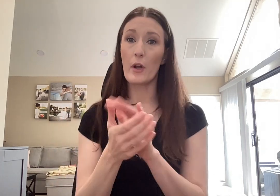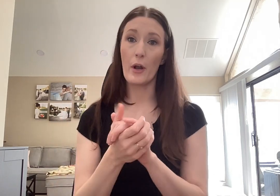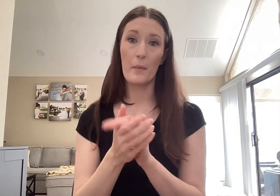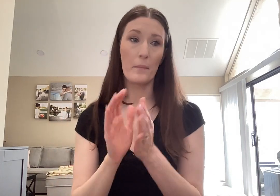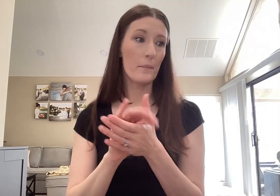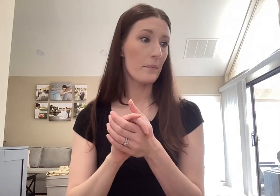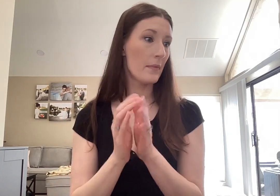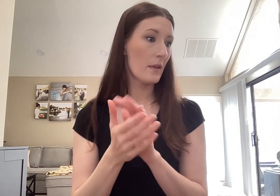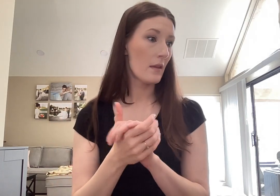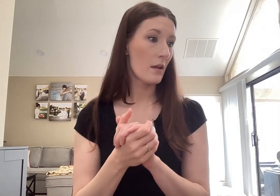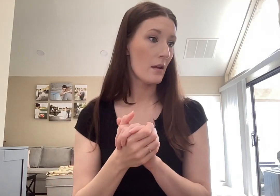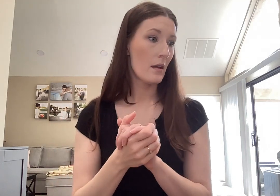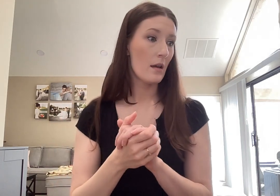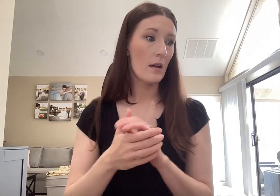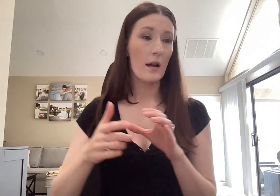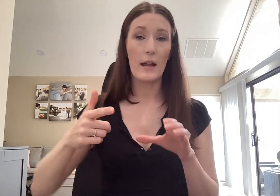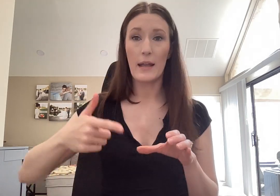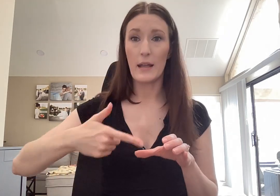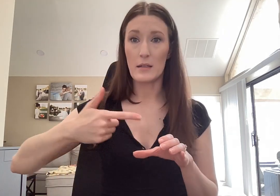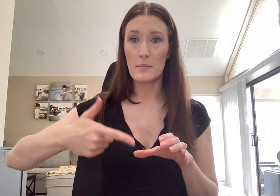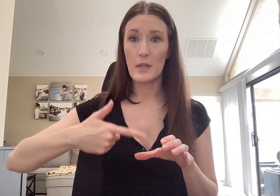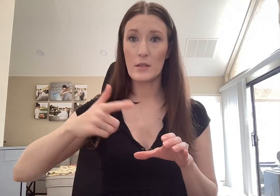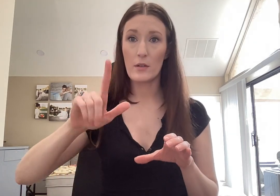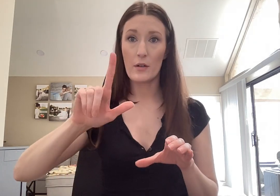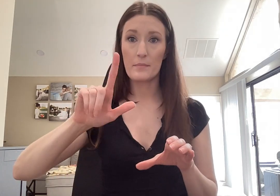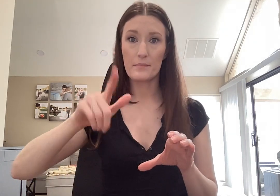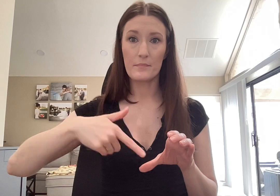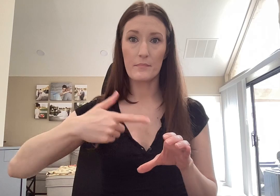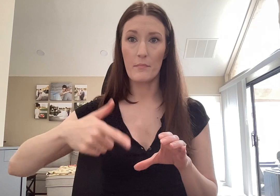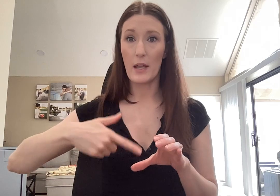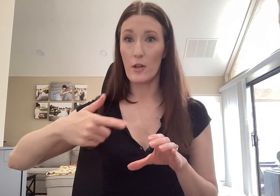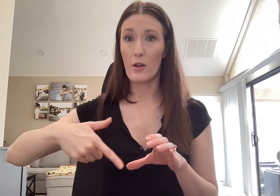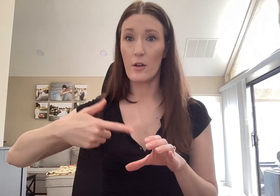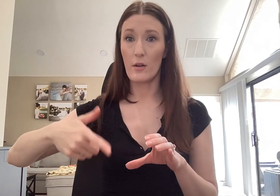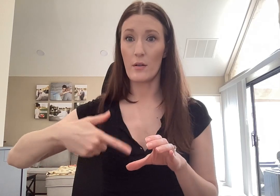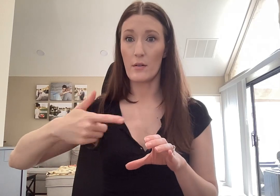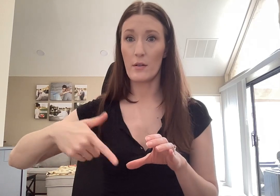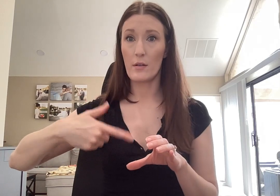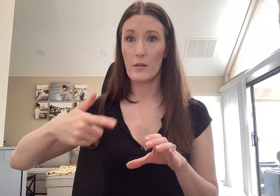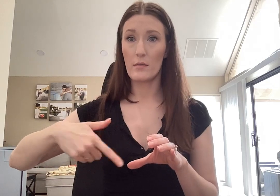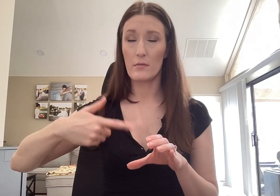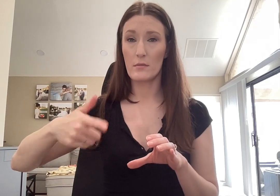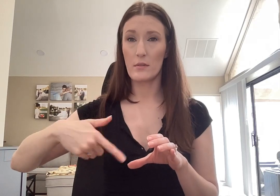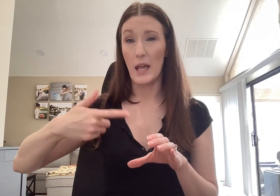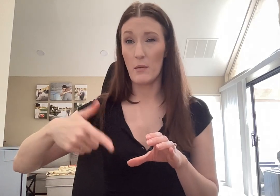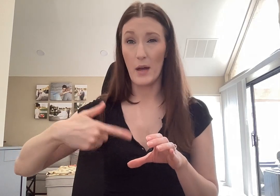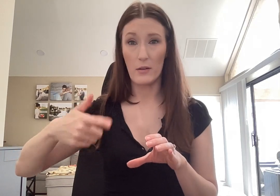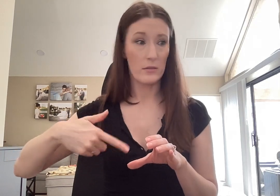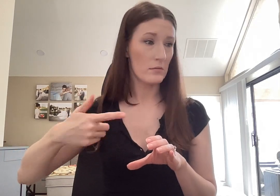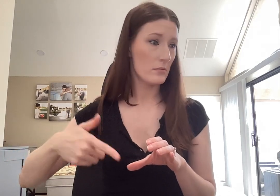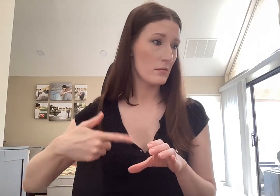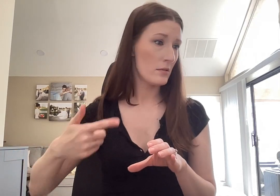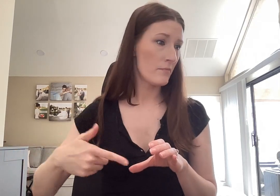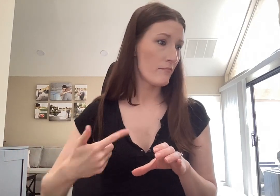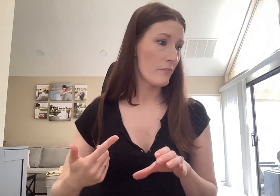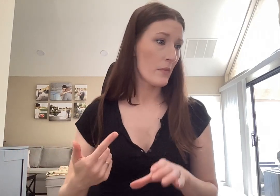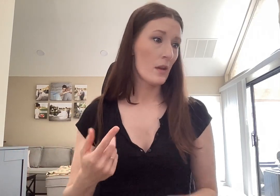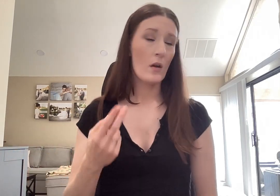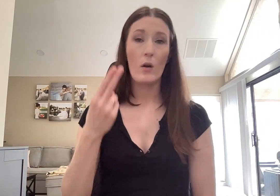Hamburger. A hand mixer. Make your cake batter.